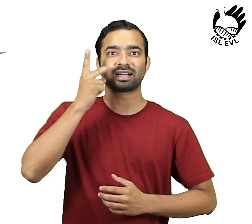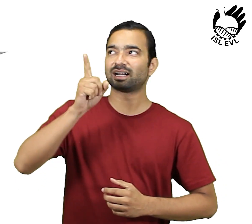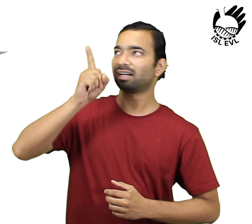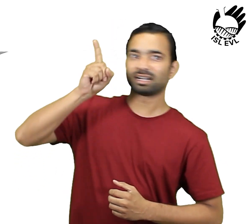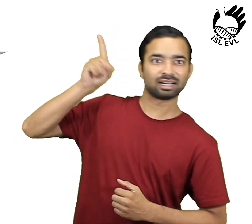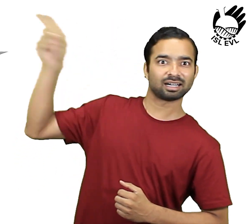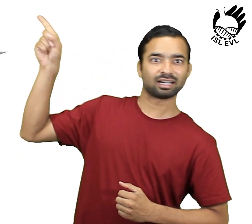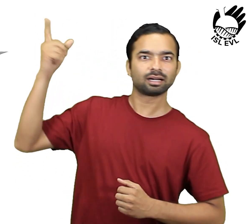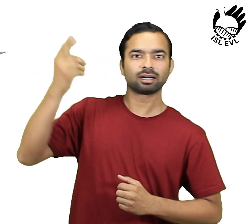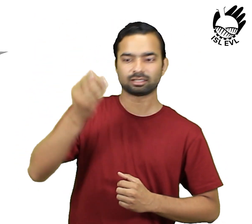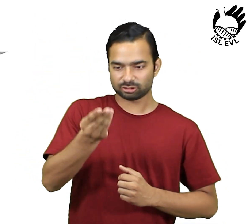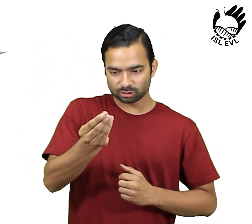what we will find in the end